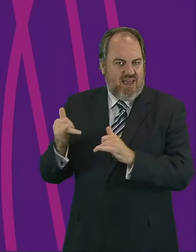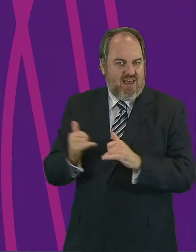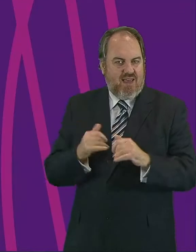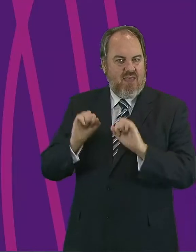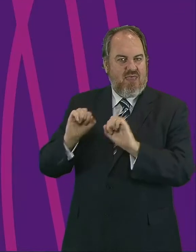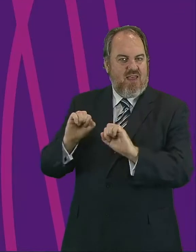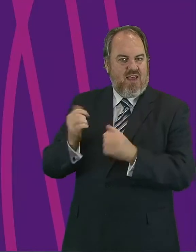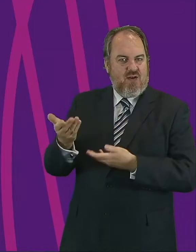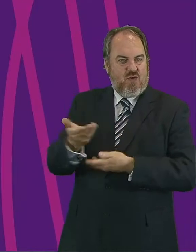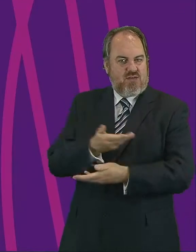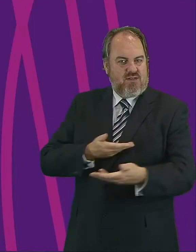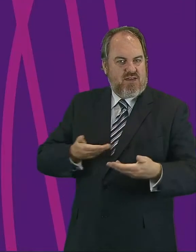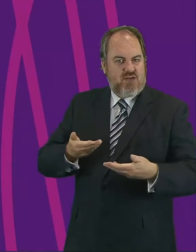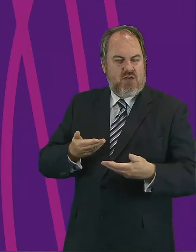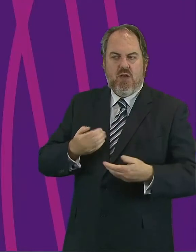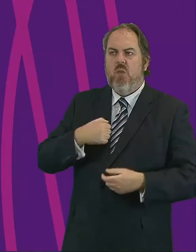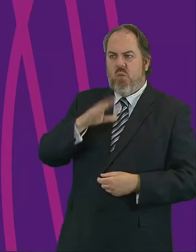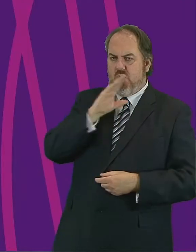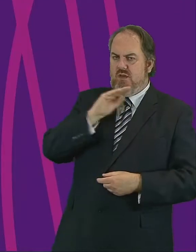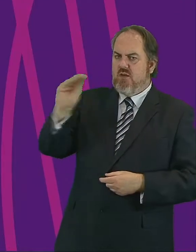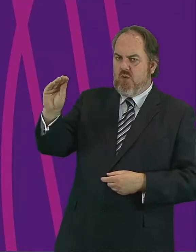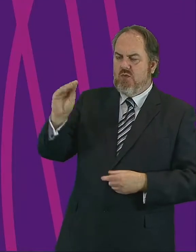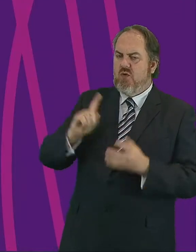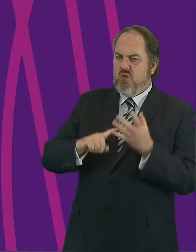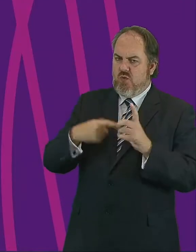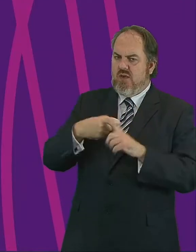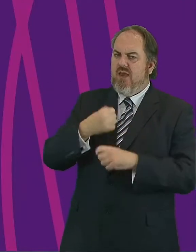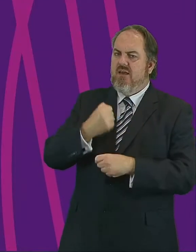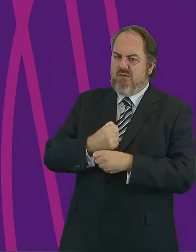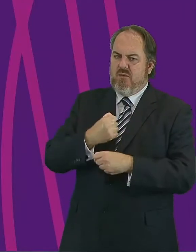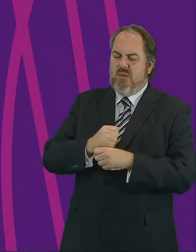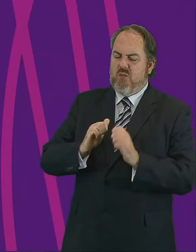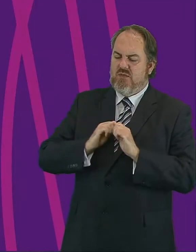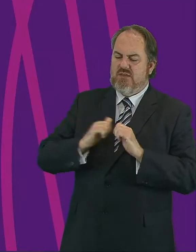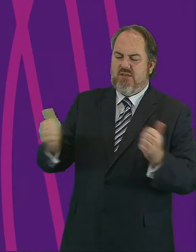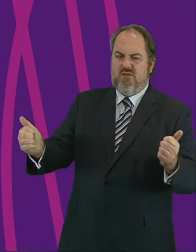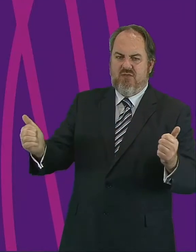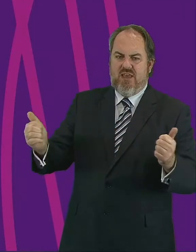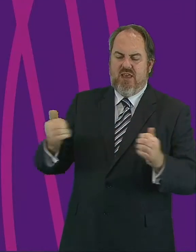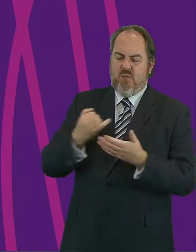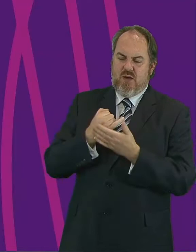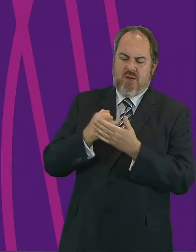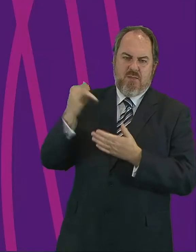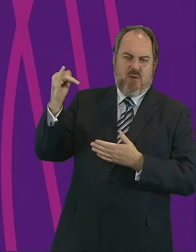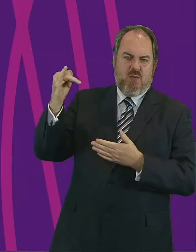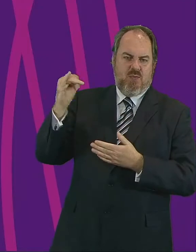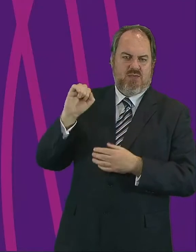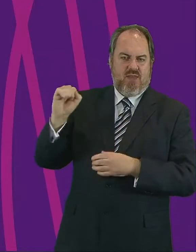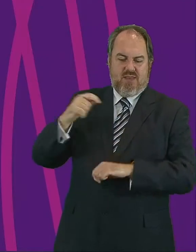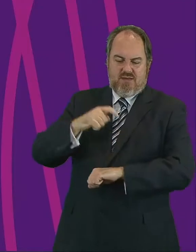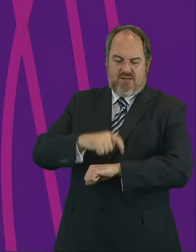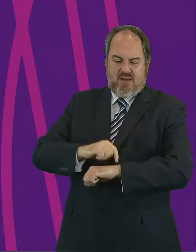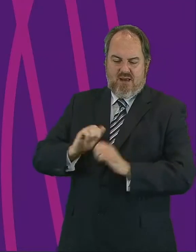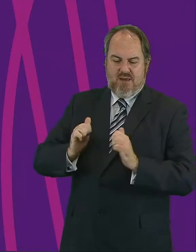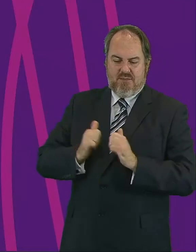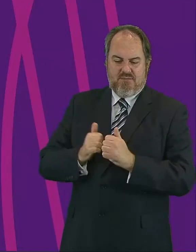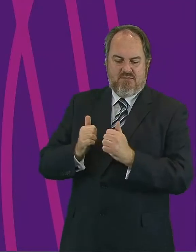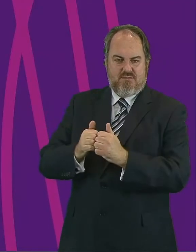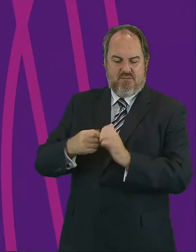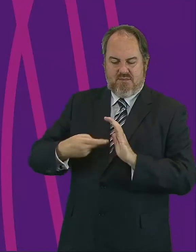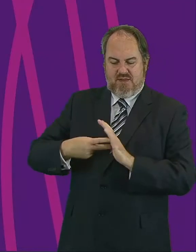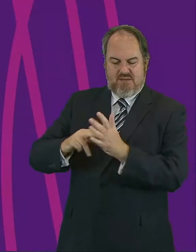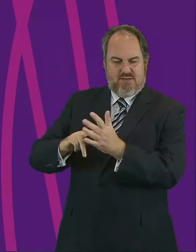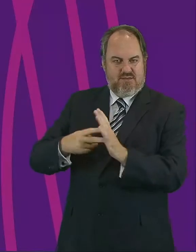a clear note of our opposition to the proposals within the timescale and circulating that widely, we will also publish more comprehensive